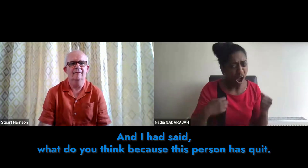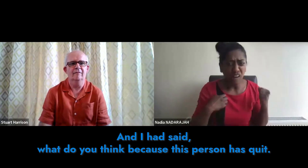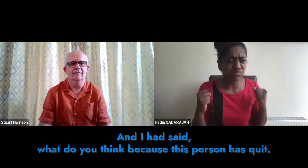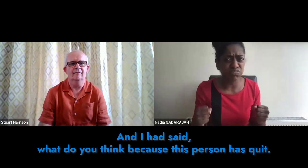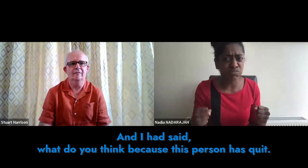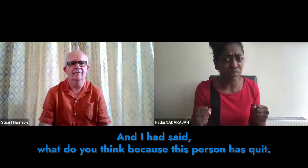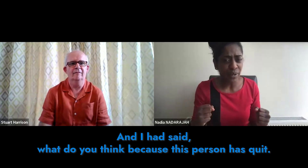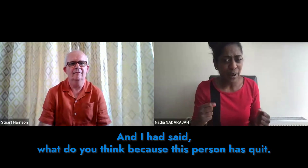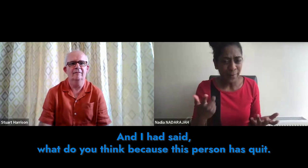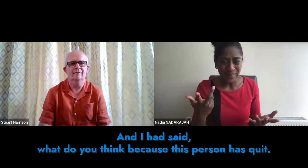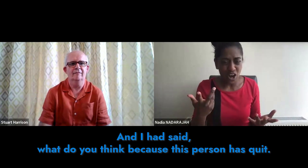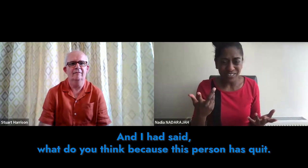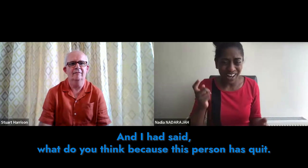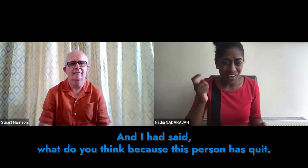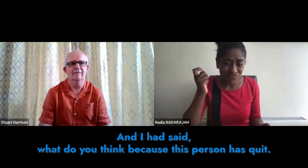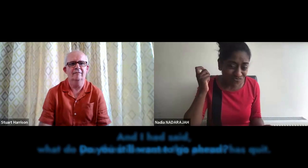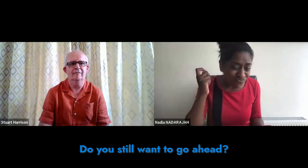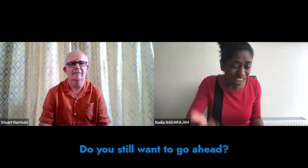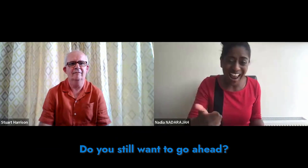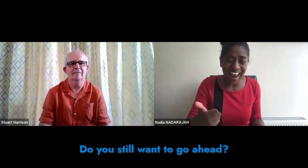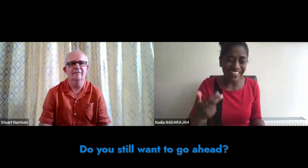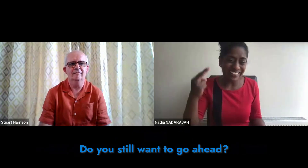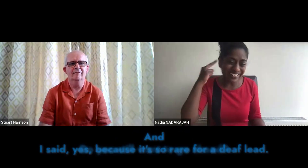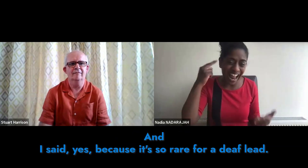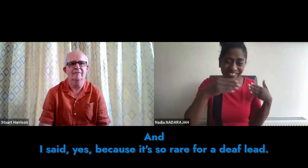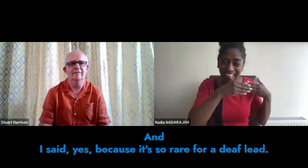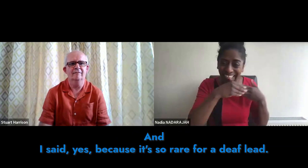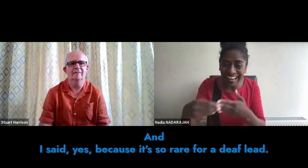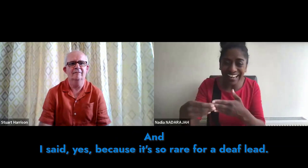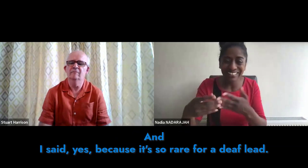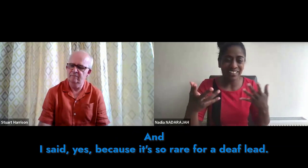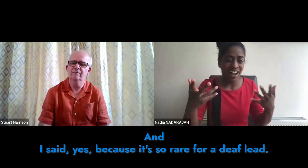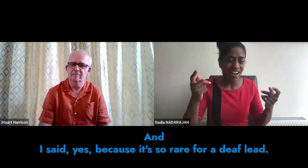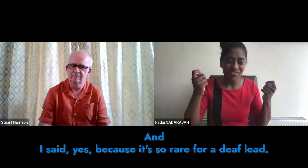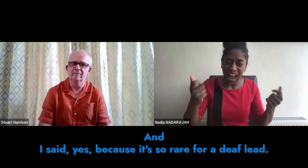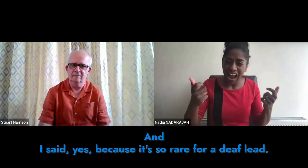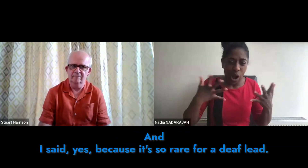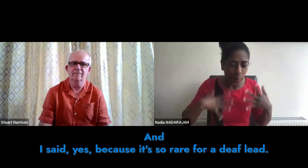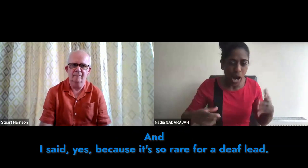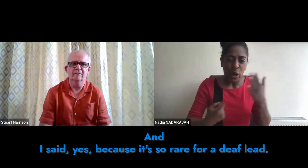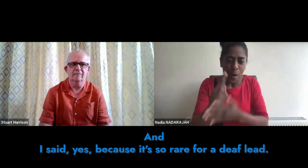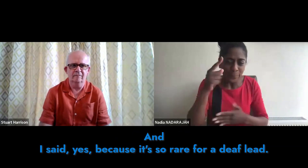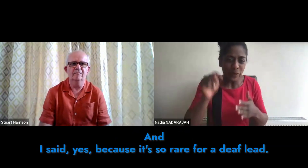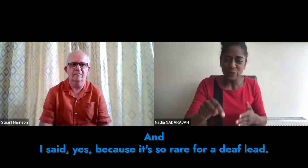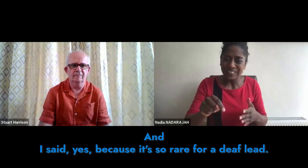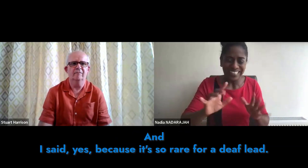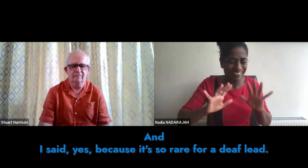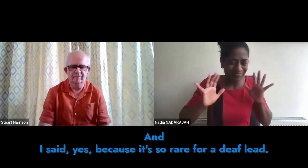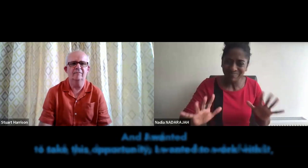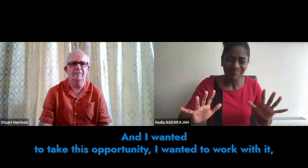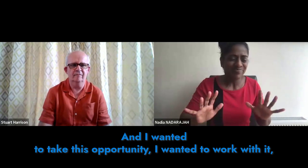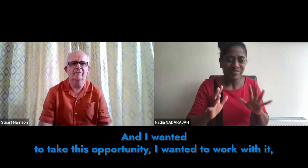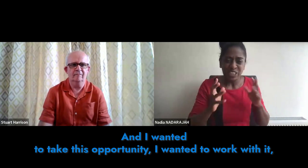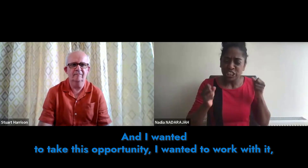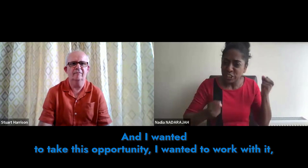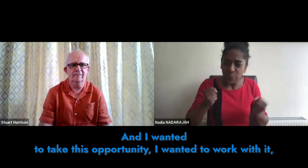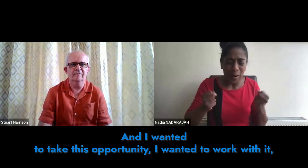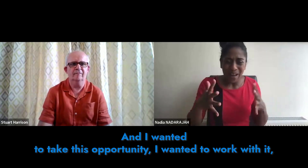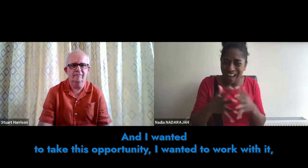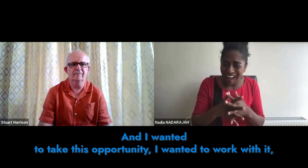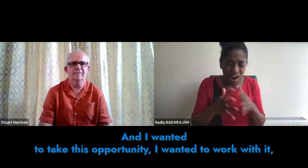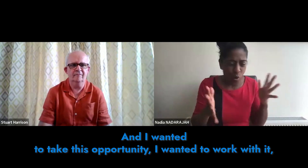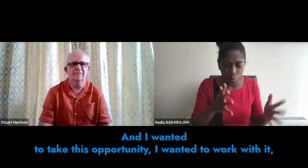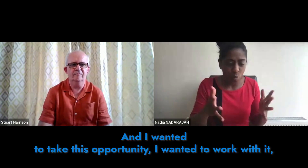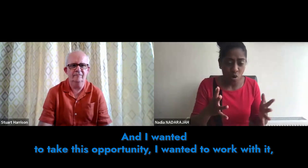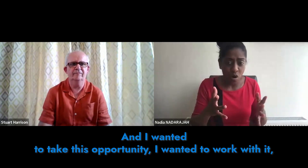will, because this person has quit, do you still want to go ahead? And I said, yes, because it's so rare for a deaf lead. And I wanted to take